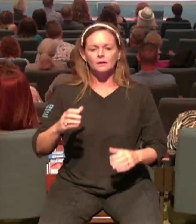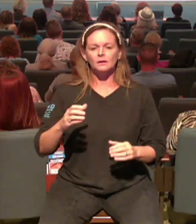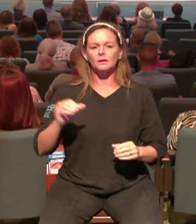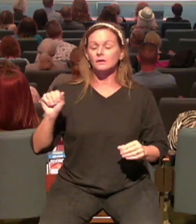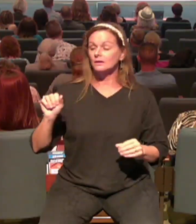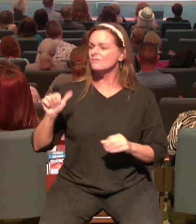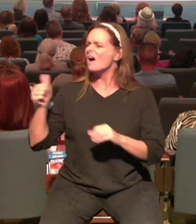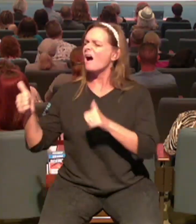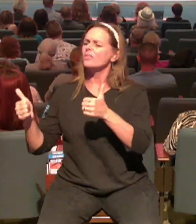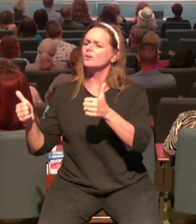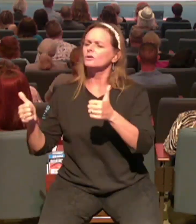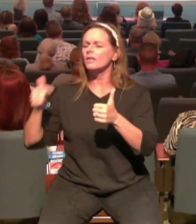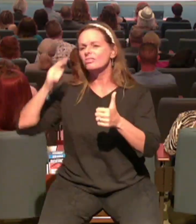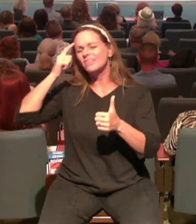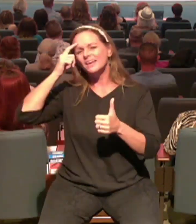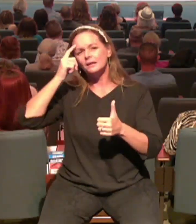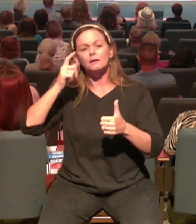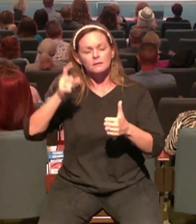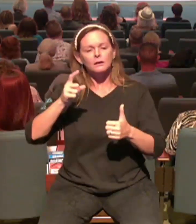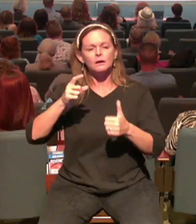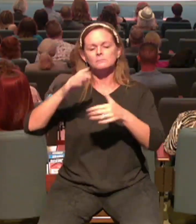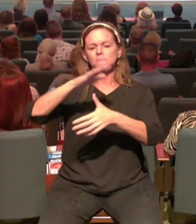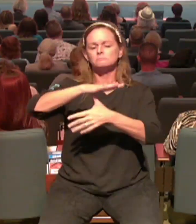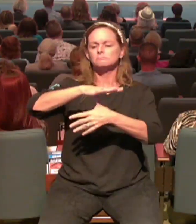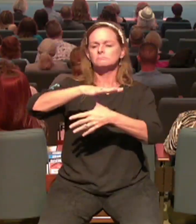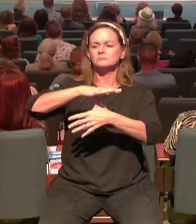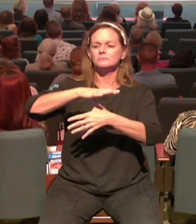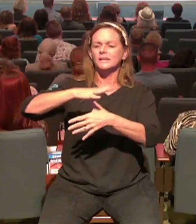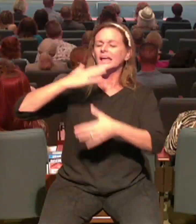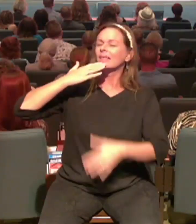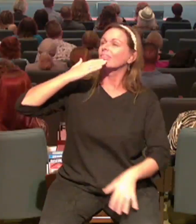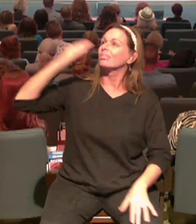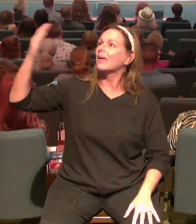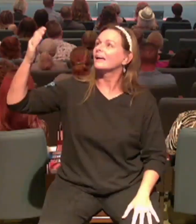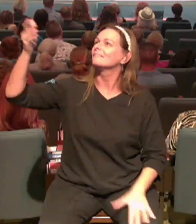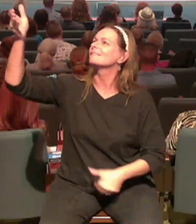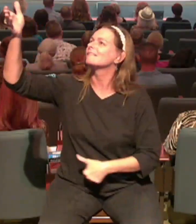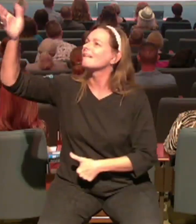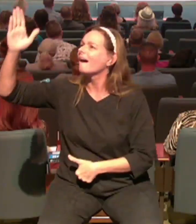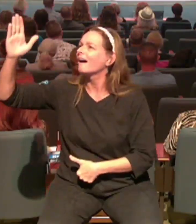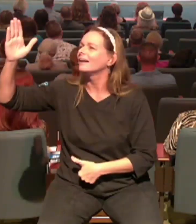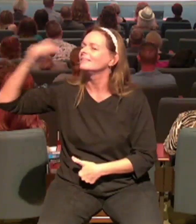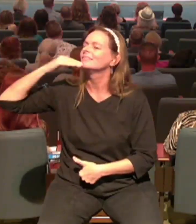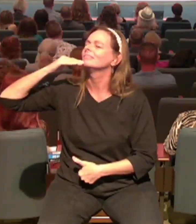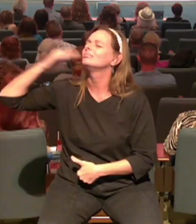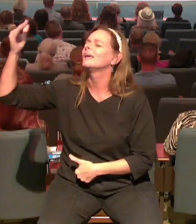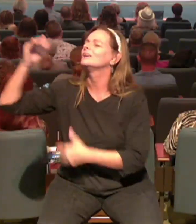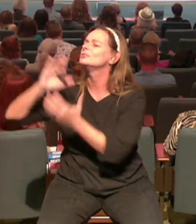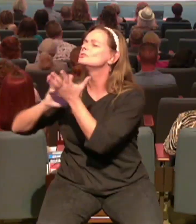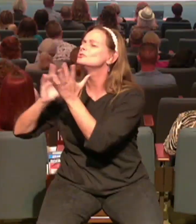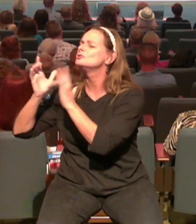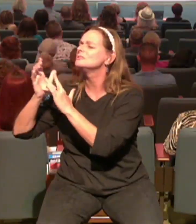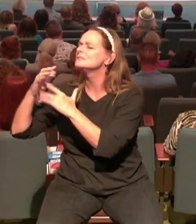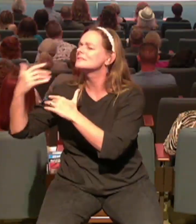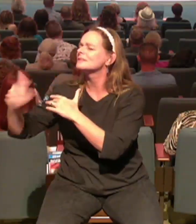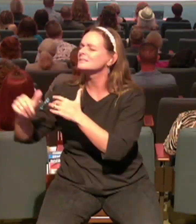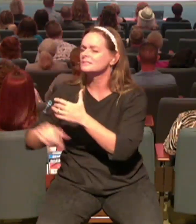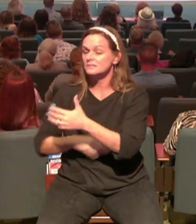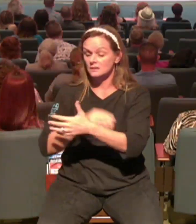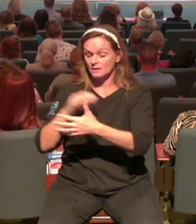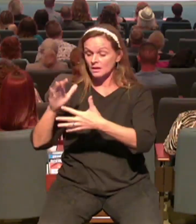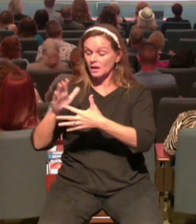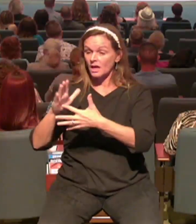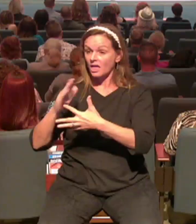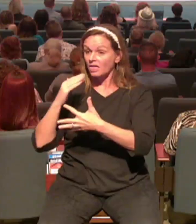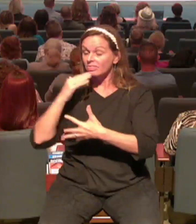there's anything in you that you need to cultivate an attitude of gratitude for, it is for the immeasurable,